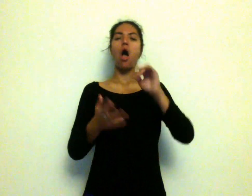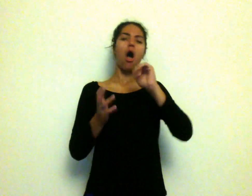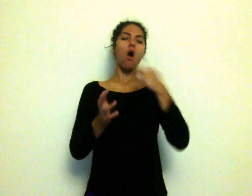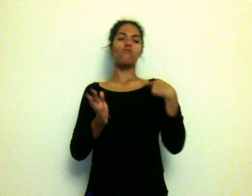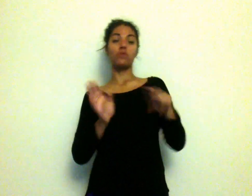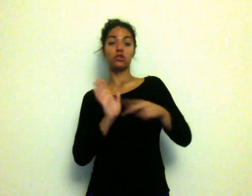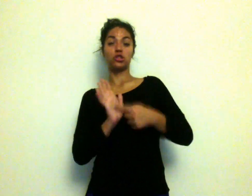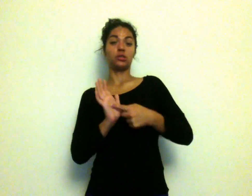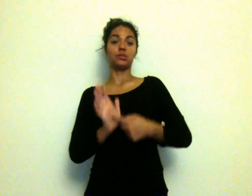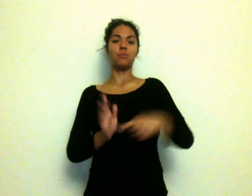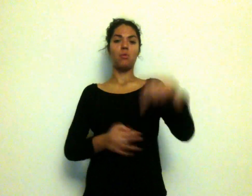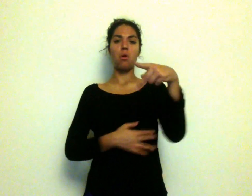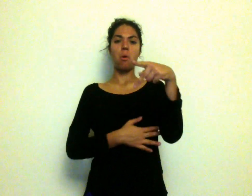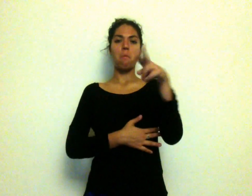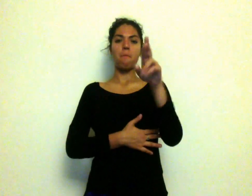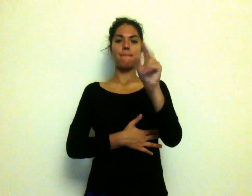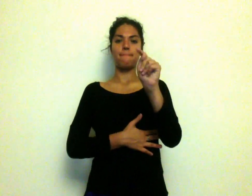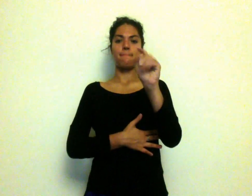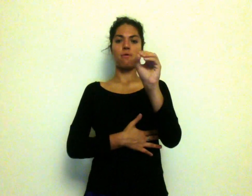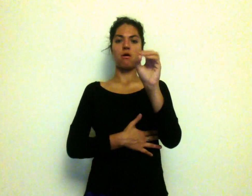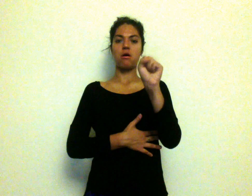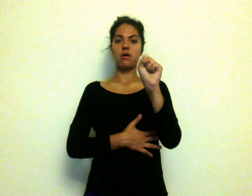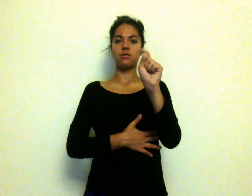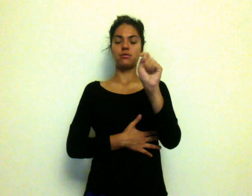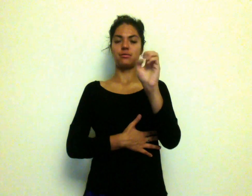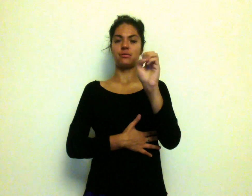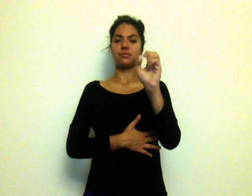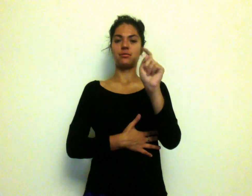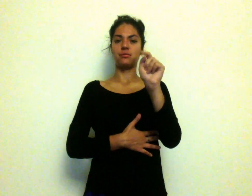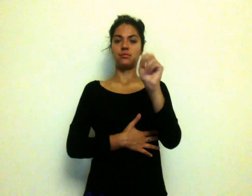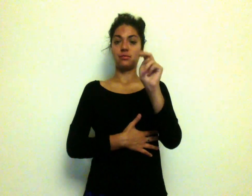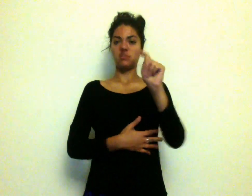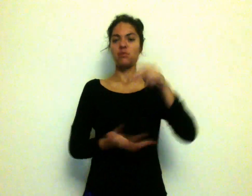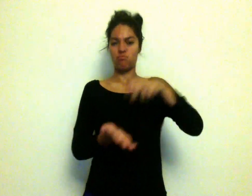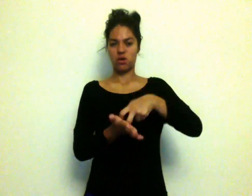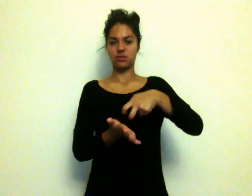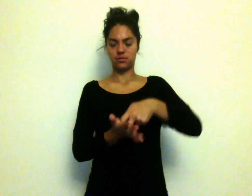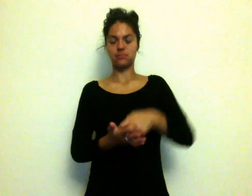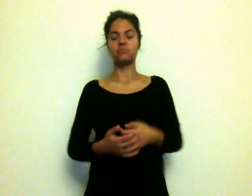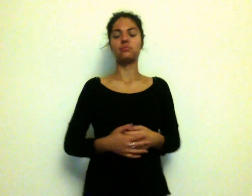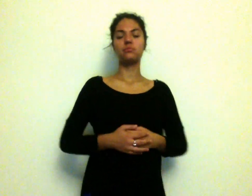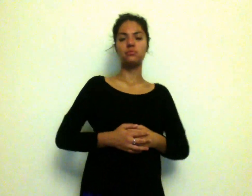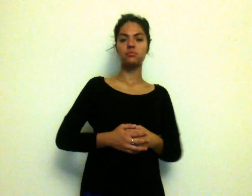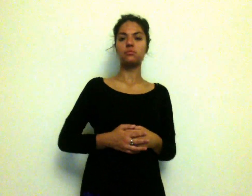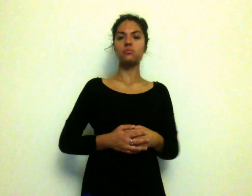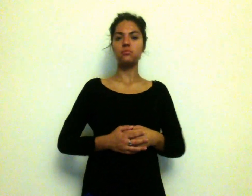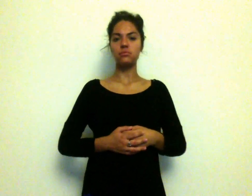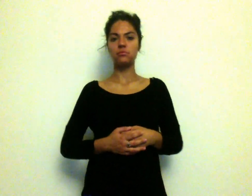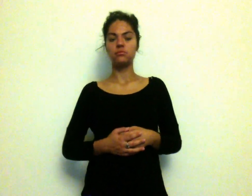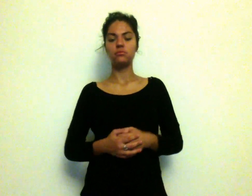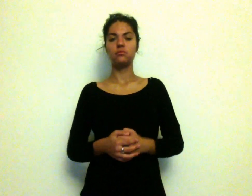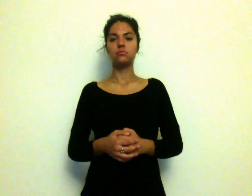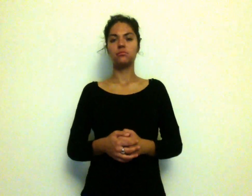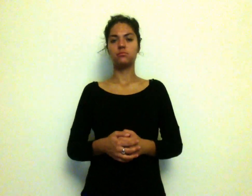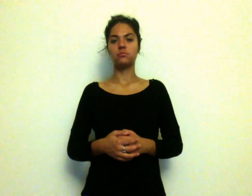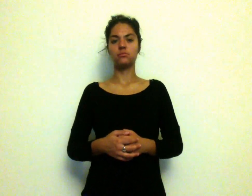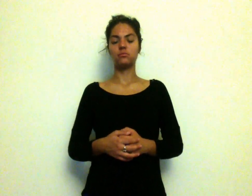Catholicism. Whereas in Catholicism, there was the priesthood level in a heteronomy to the masses who had to listen to them. In Protestantism, it was